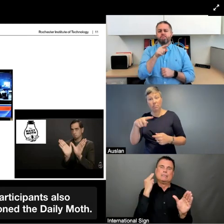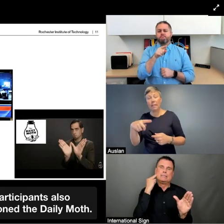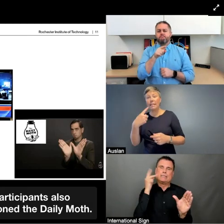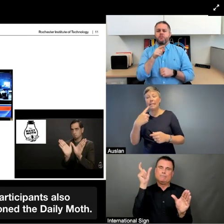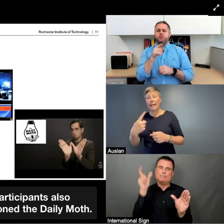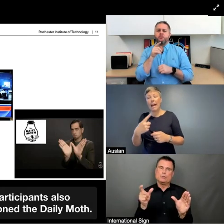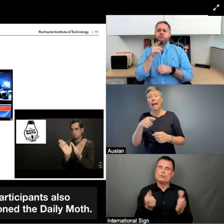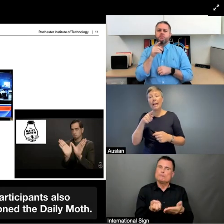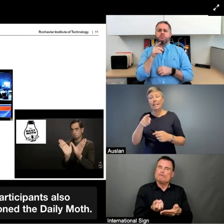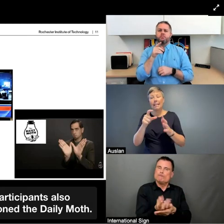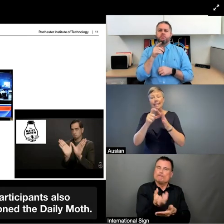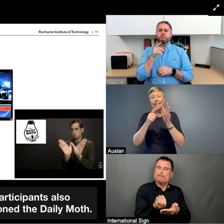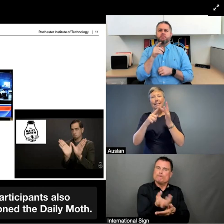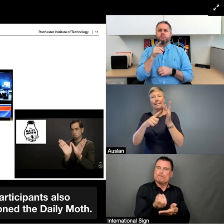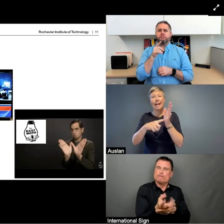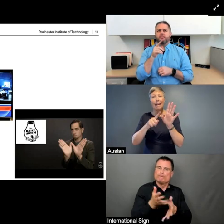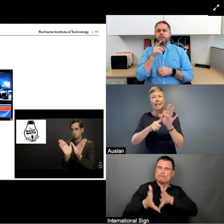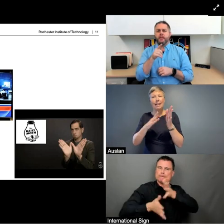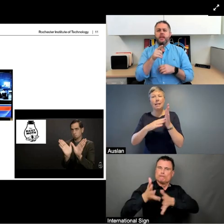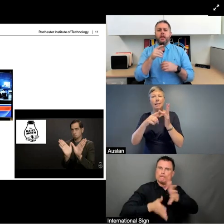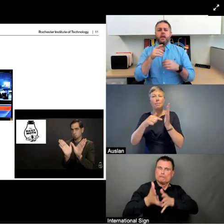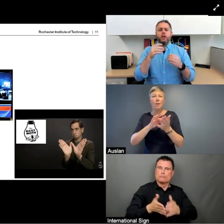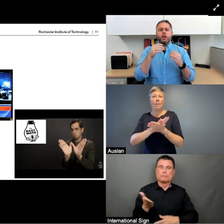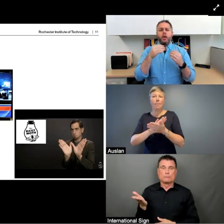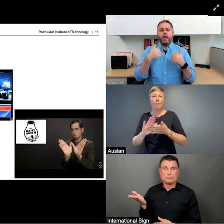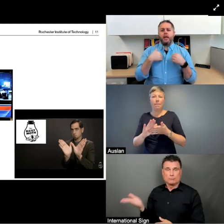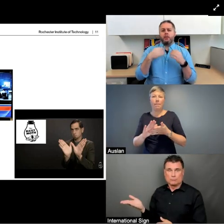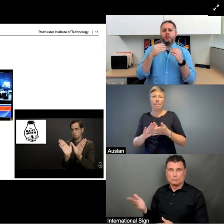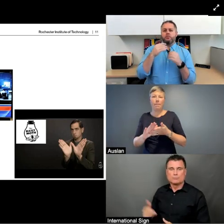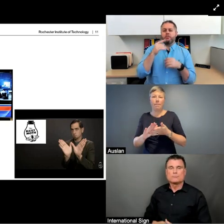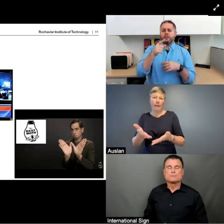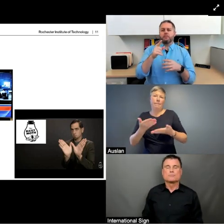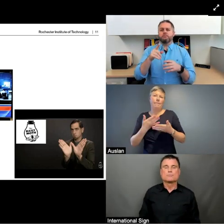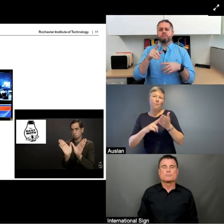Participants also mentioned the Daily Moth.